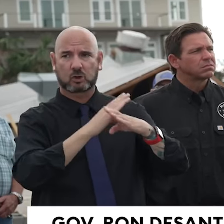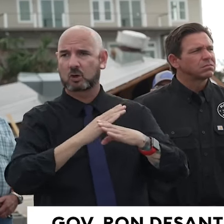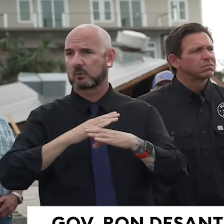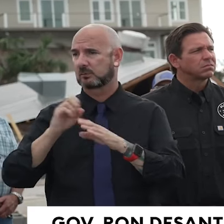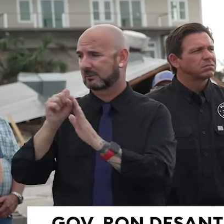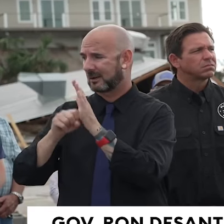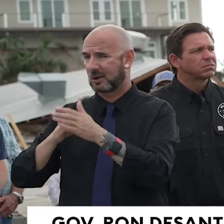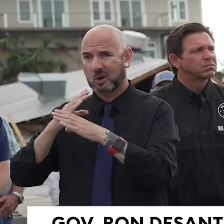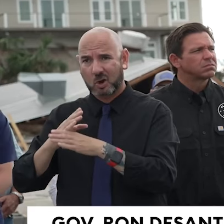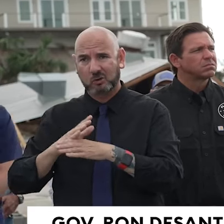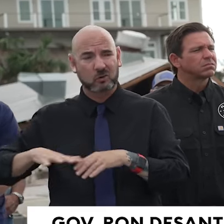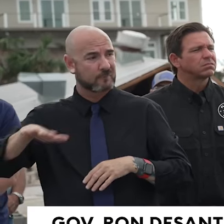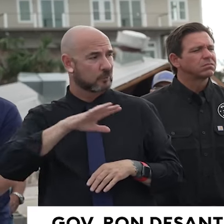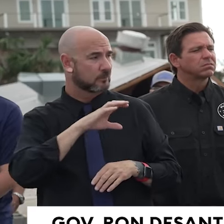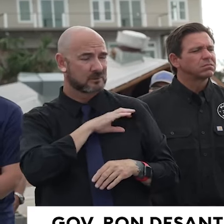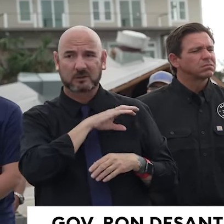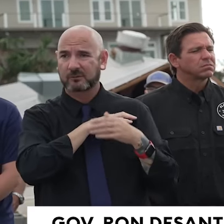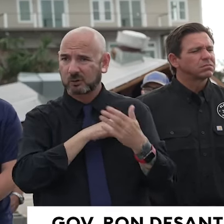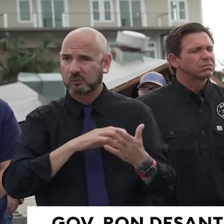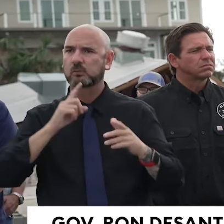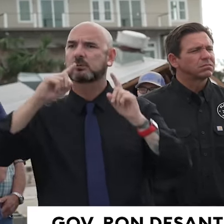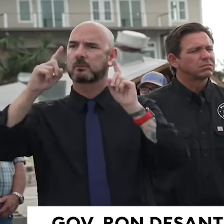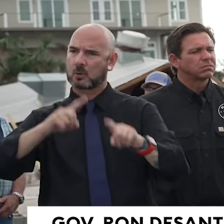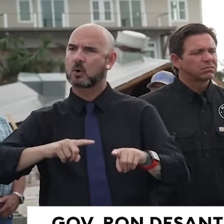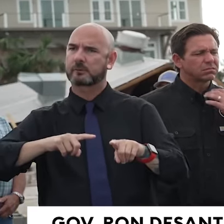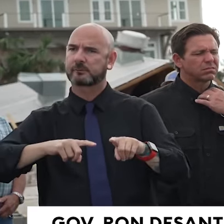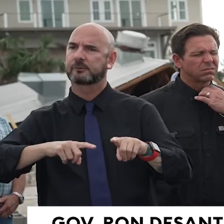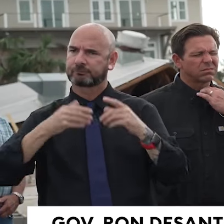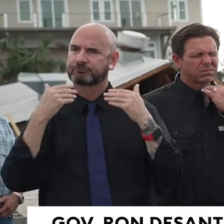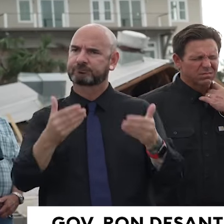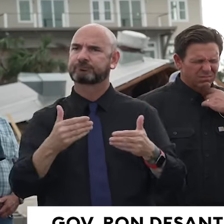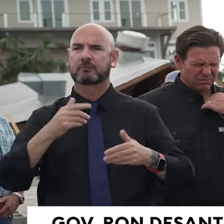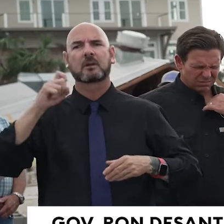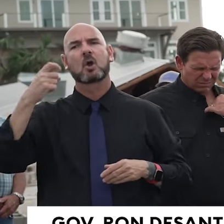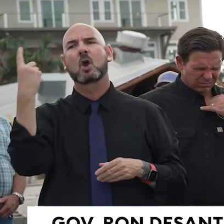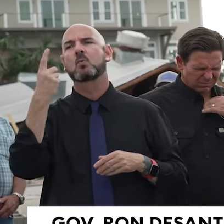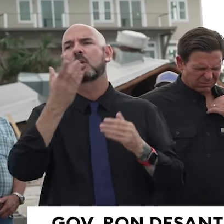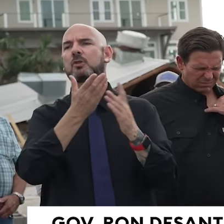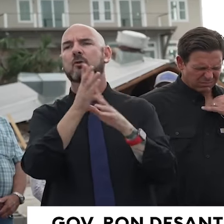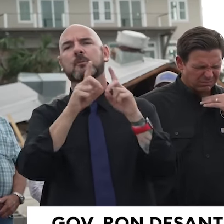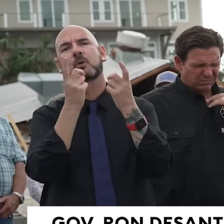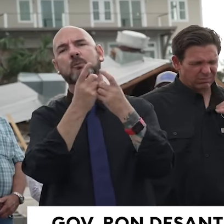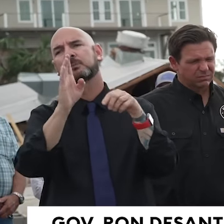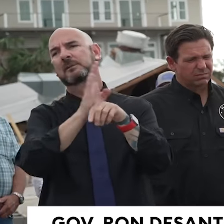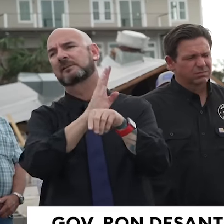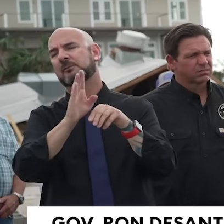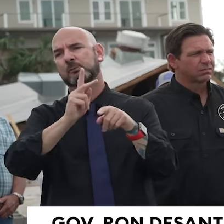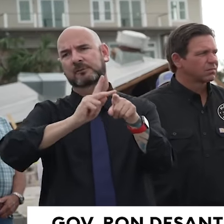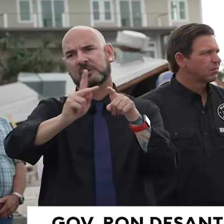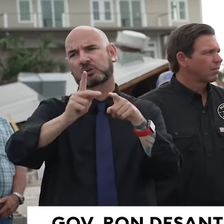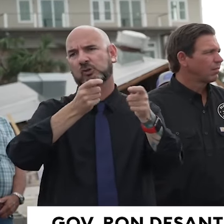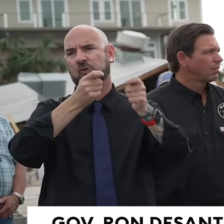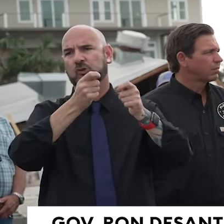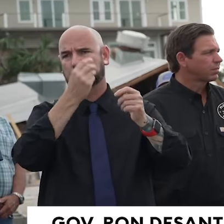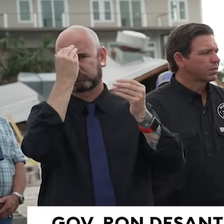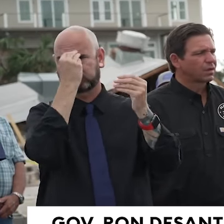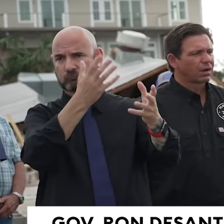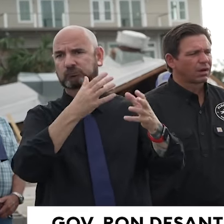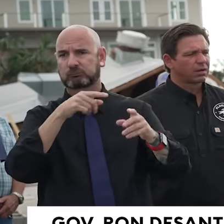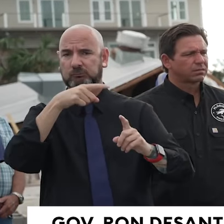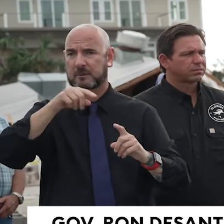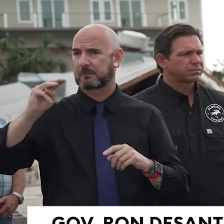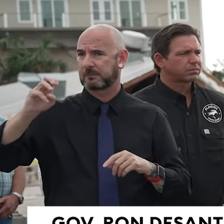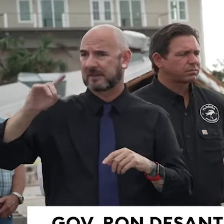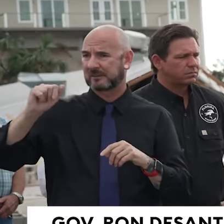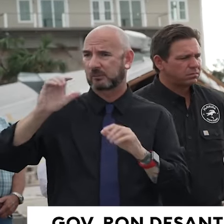law enforcement, make sure you're reporting that. You can always, through the Department of Business Professional Regulation under Melanie's group, can always